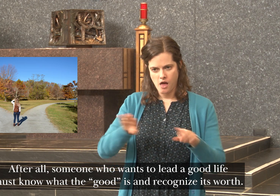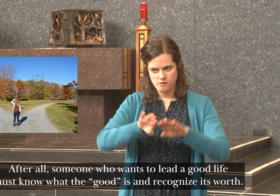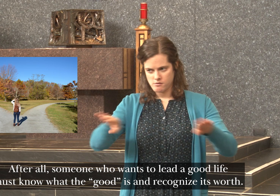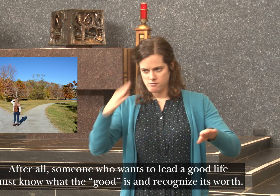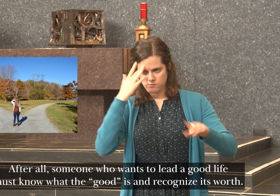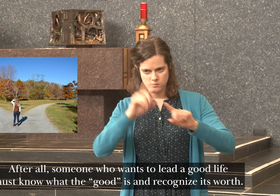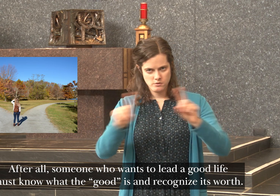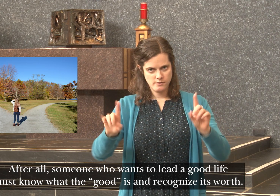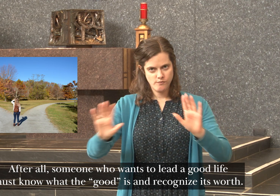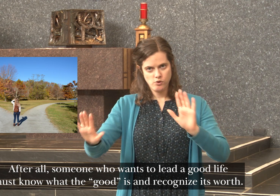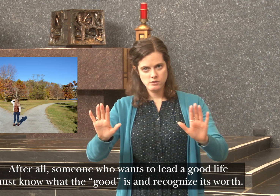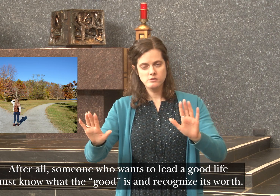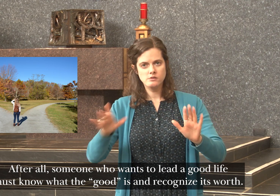its worth.